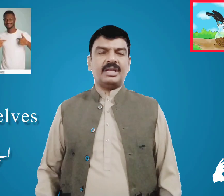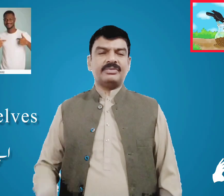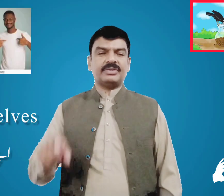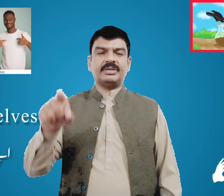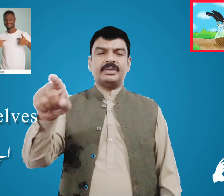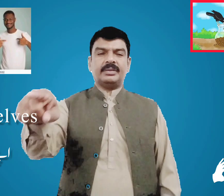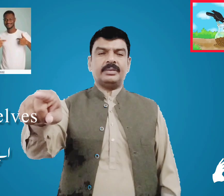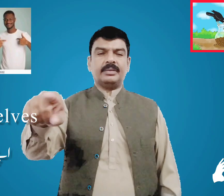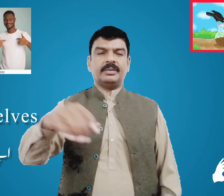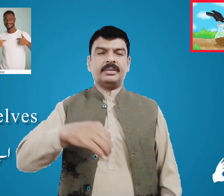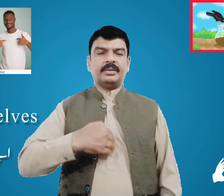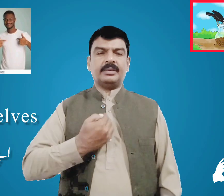themselves